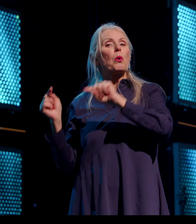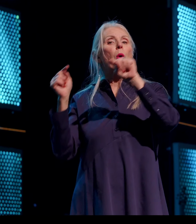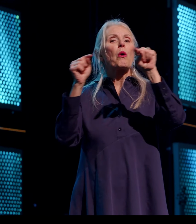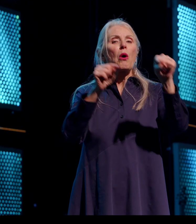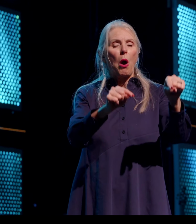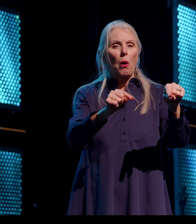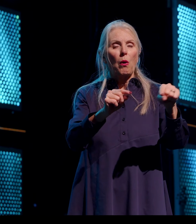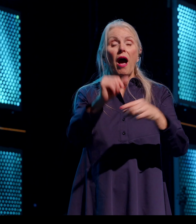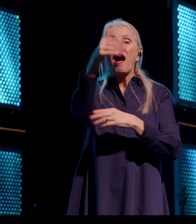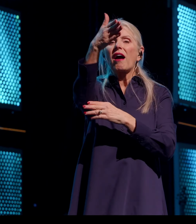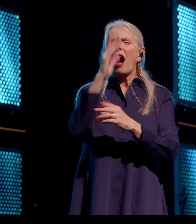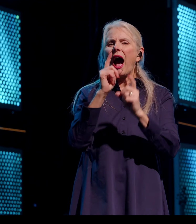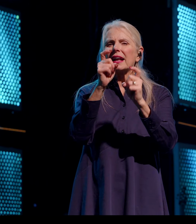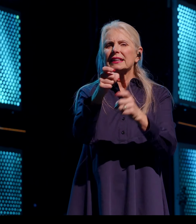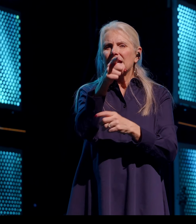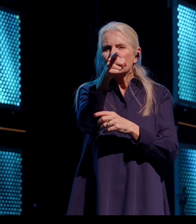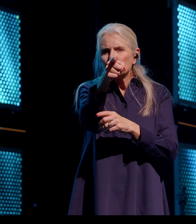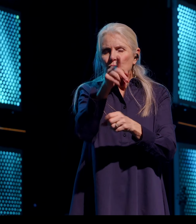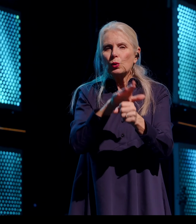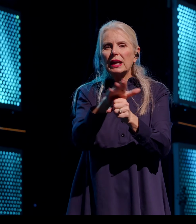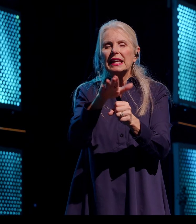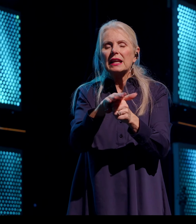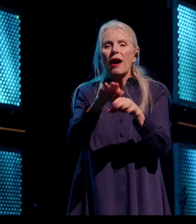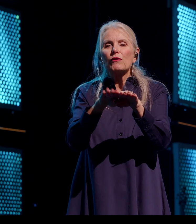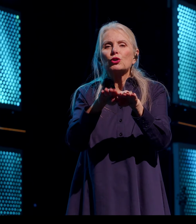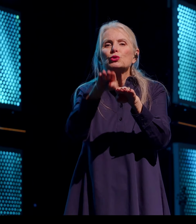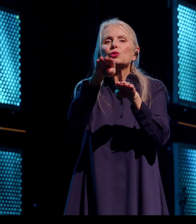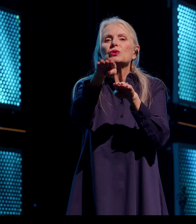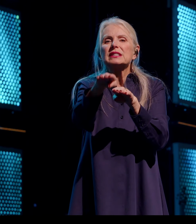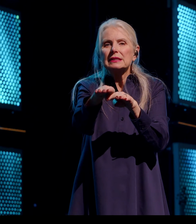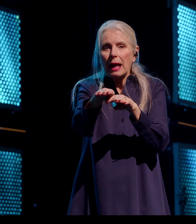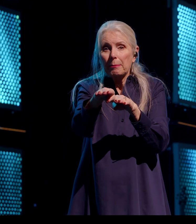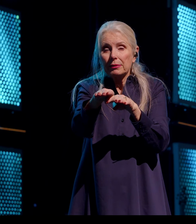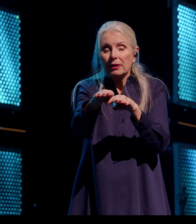gives you enough to take the next step. Will you